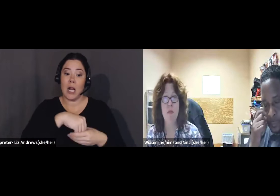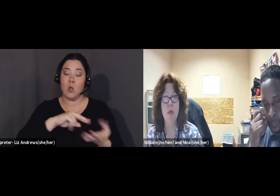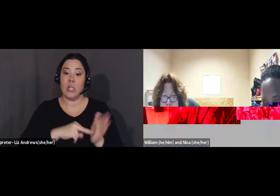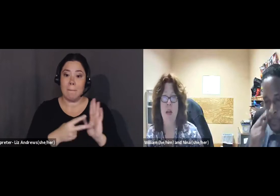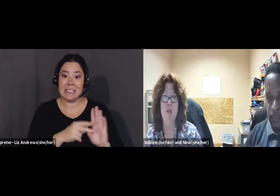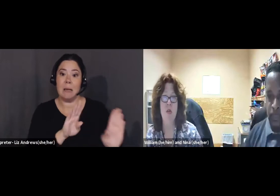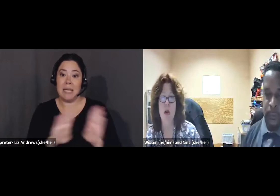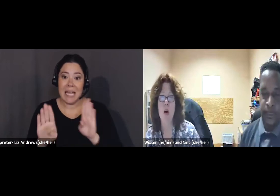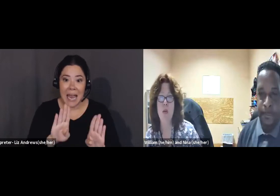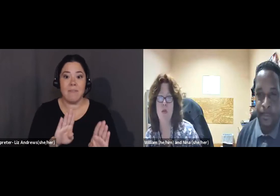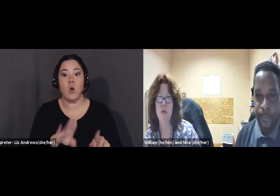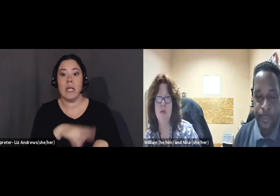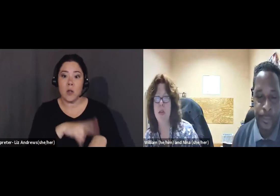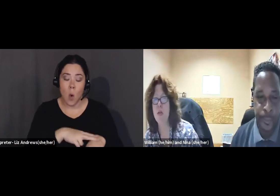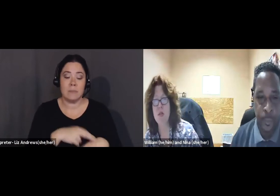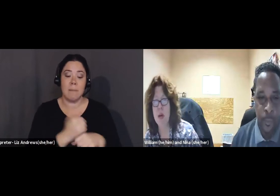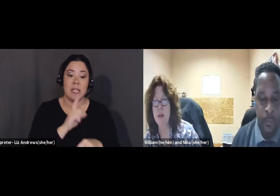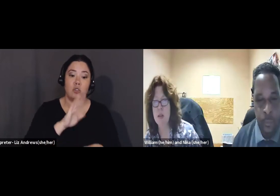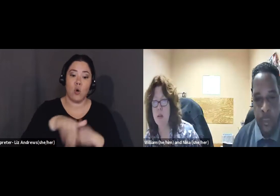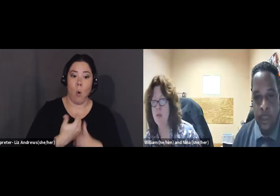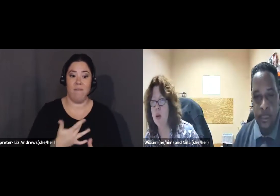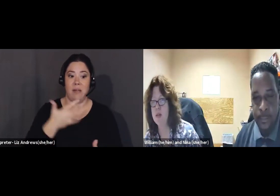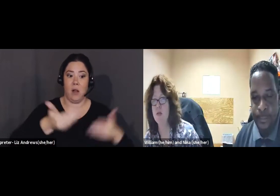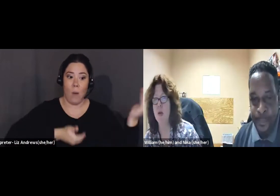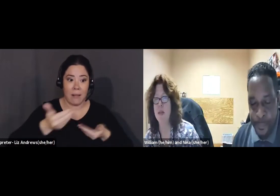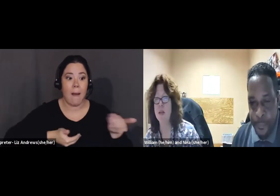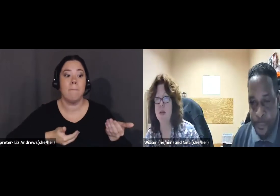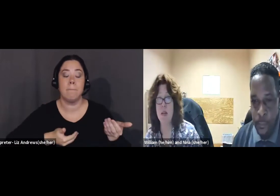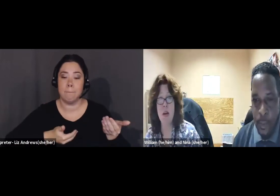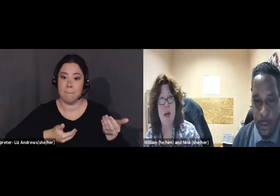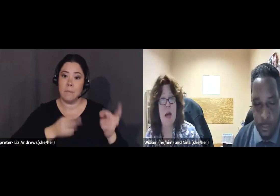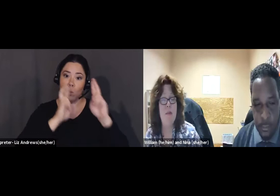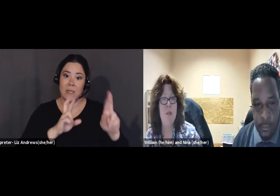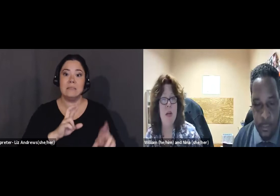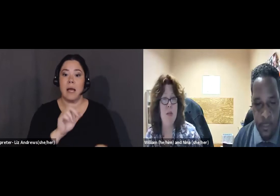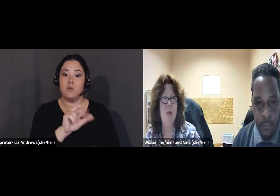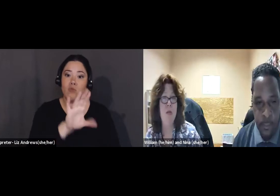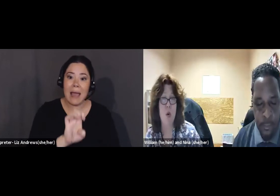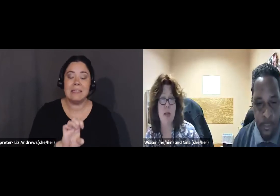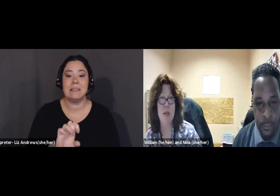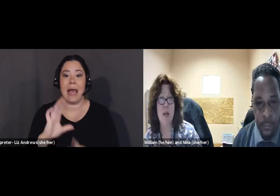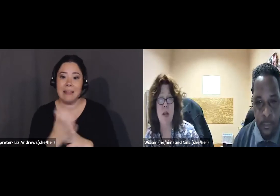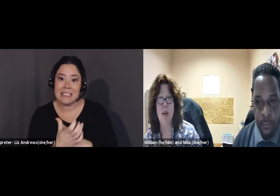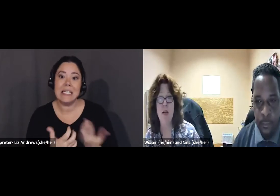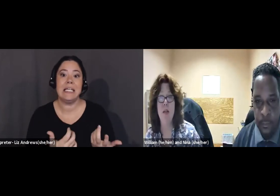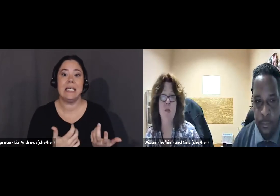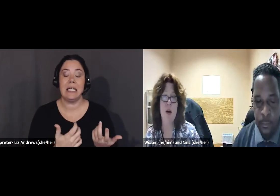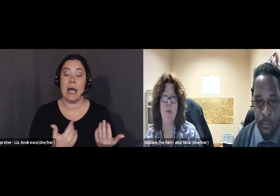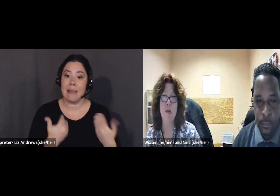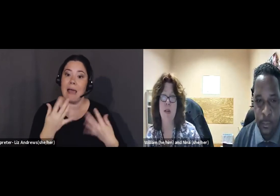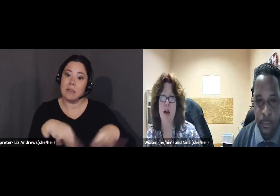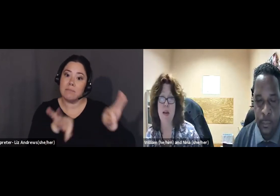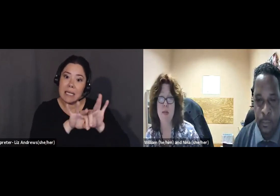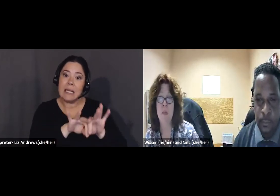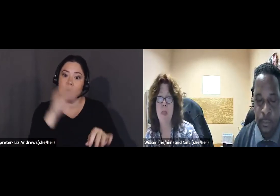feel welcome, ensuring all groups, irrespective of race or ethnicity, have a meaningful voice and can